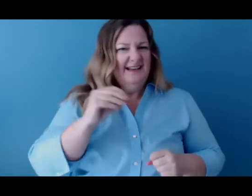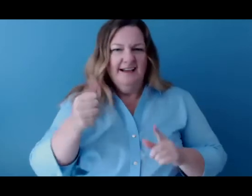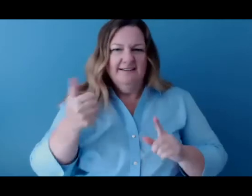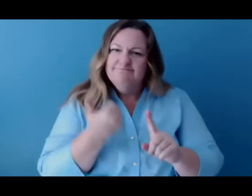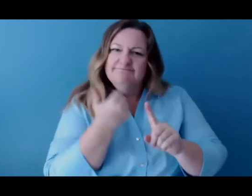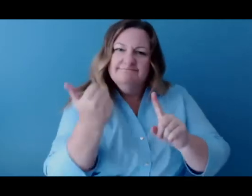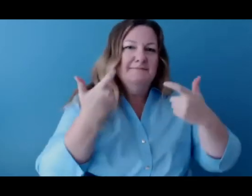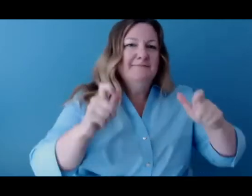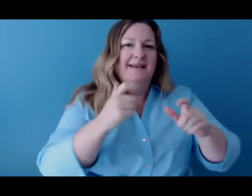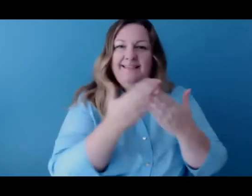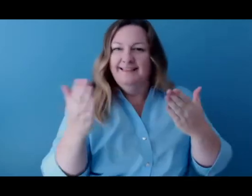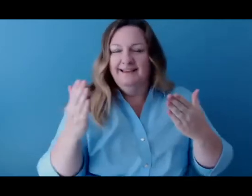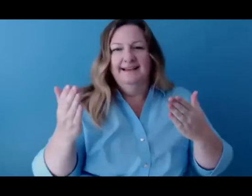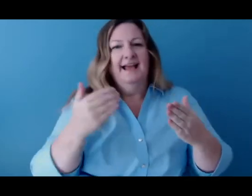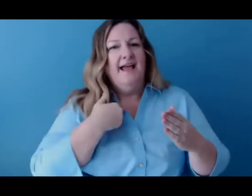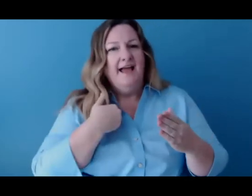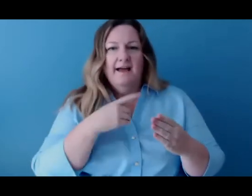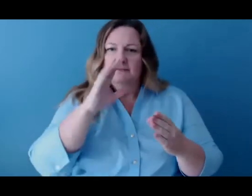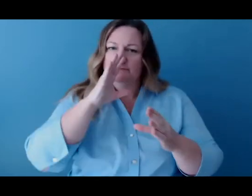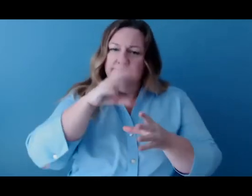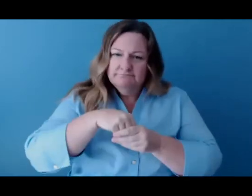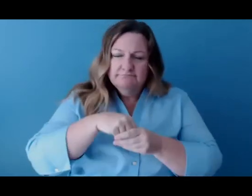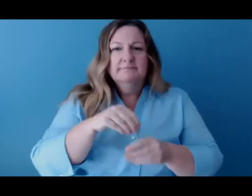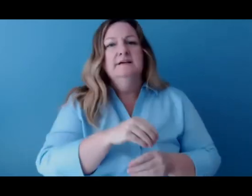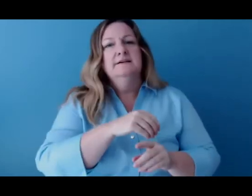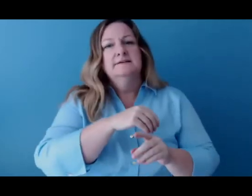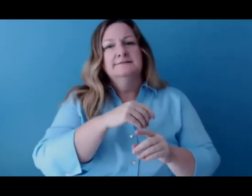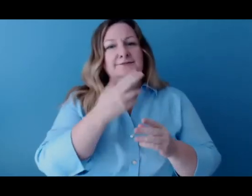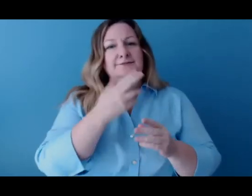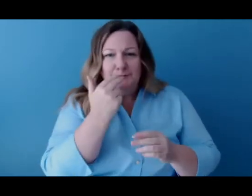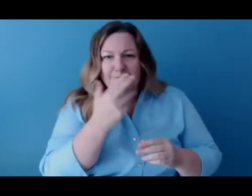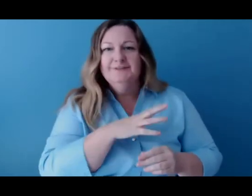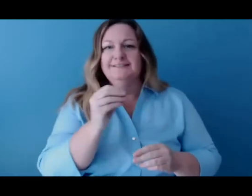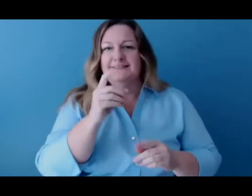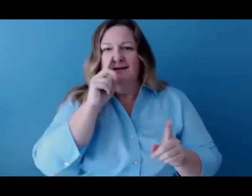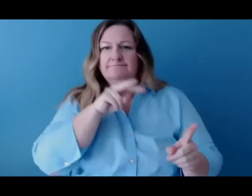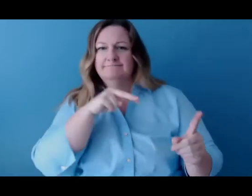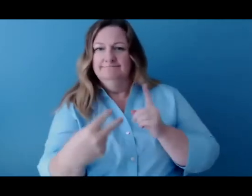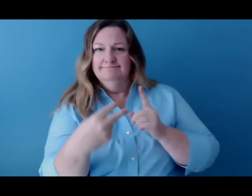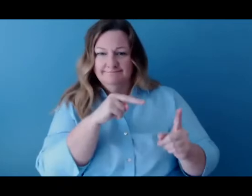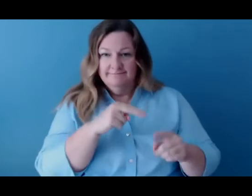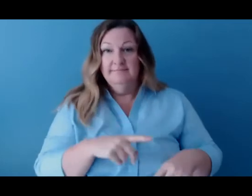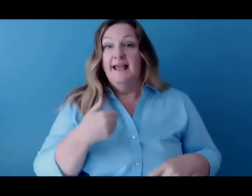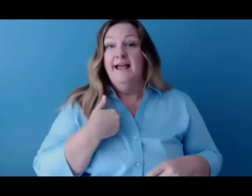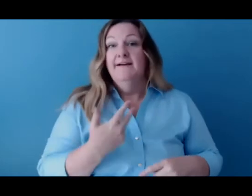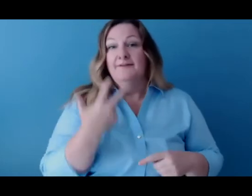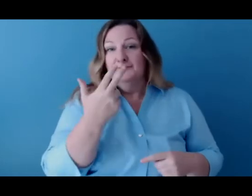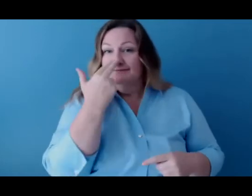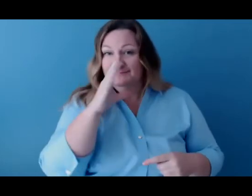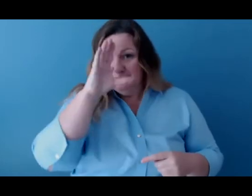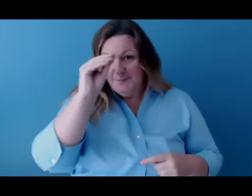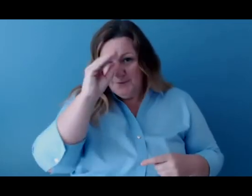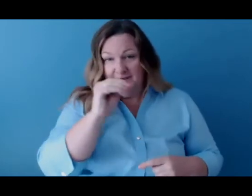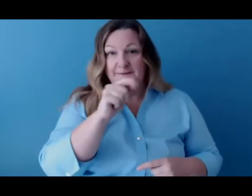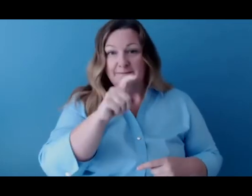reflective, spiritual, and humorous. Blake and Jane have three amazing boys, Max, George, and Winston. Family